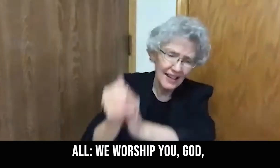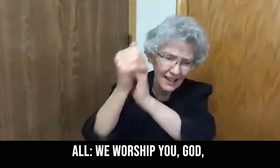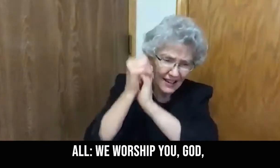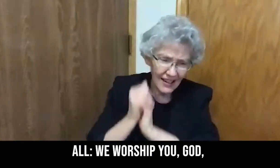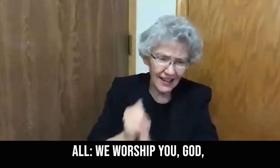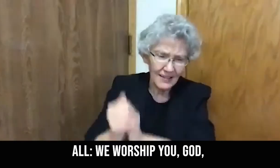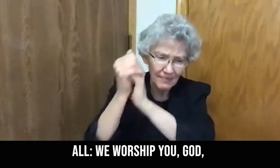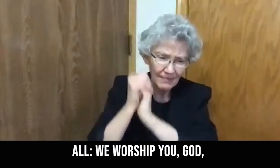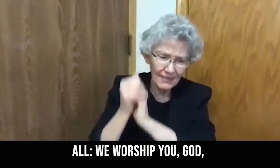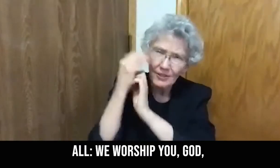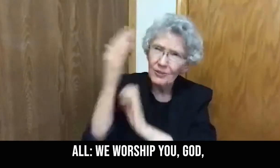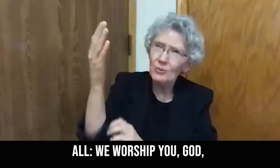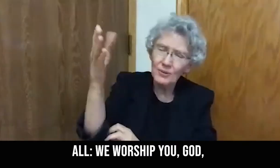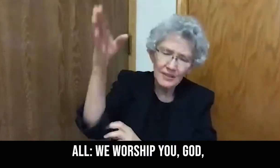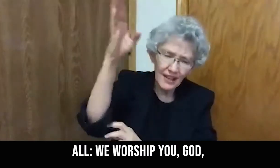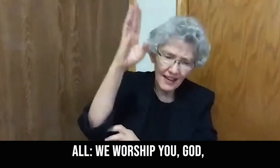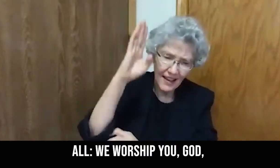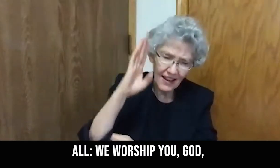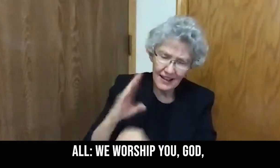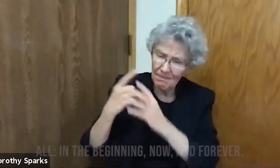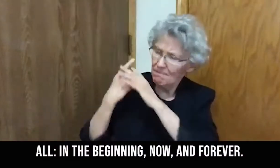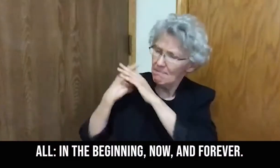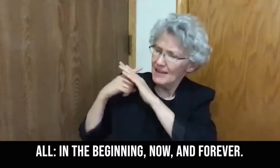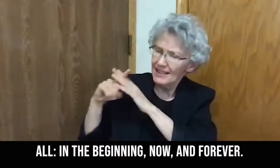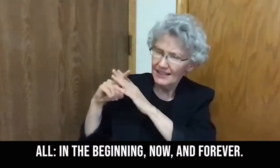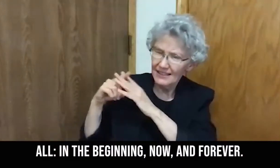We worship you, God.